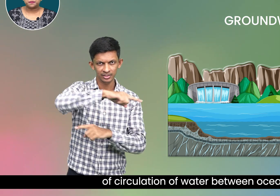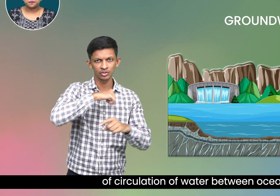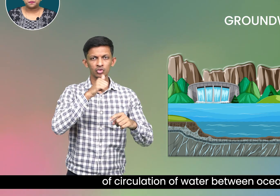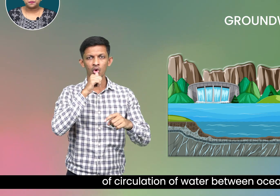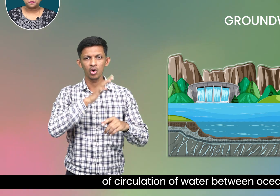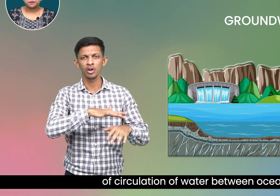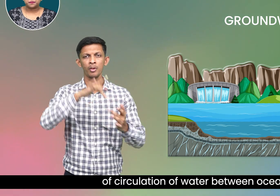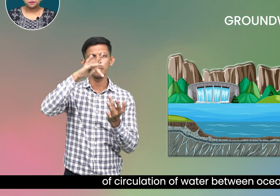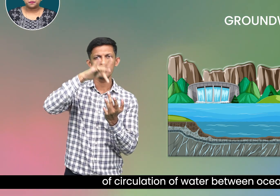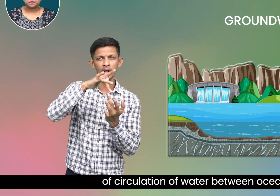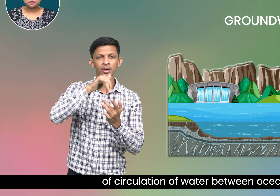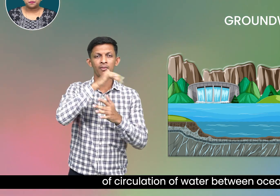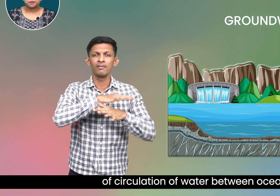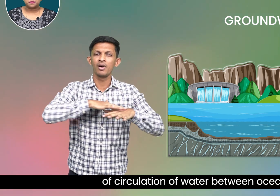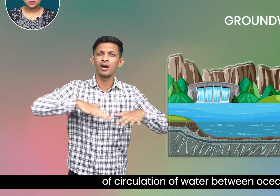ocean,